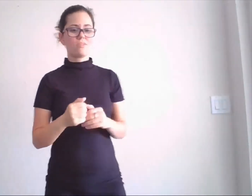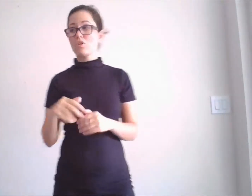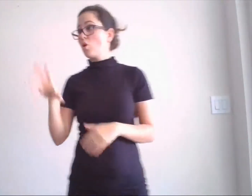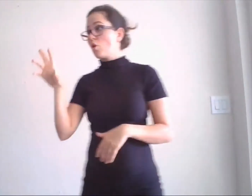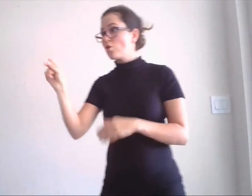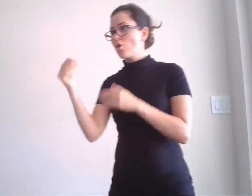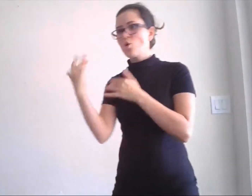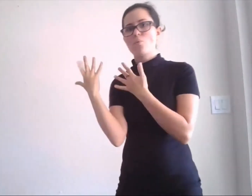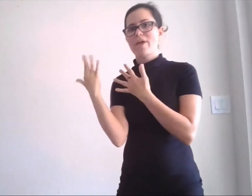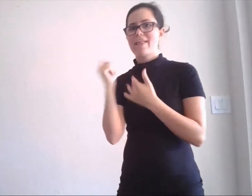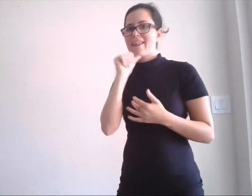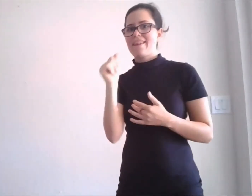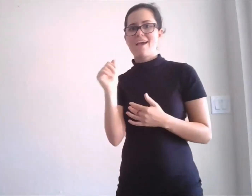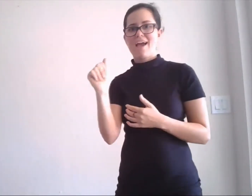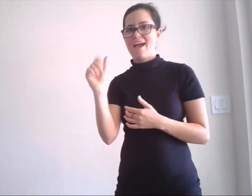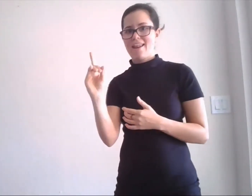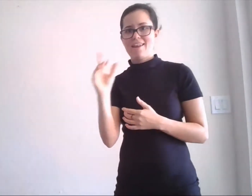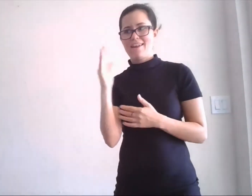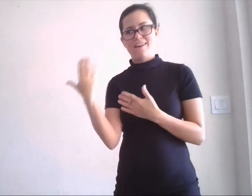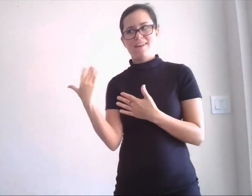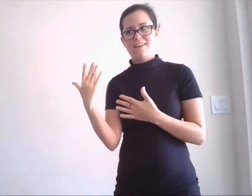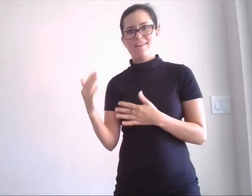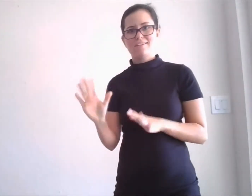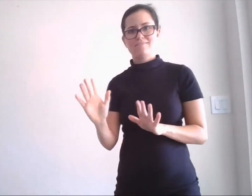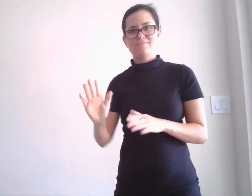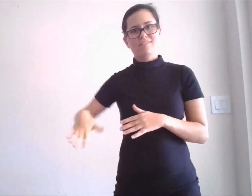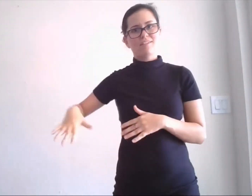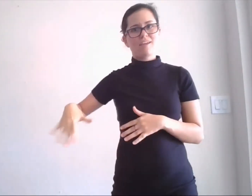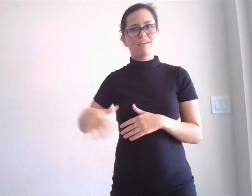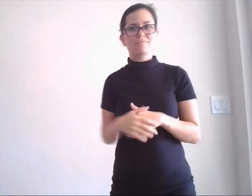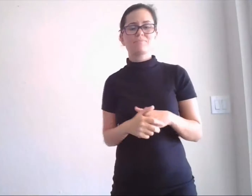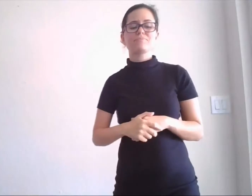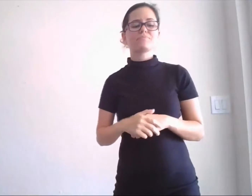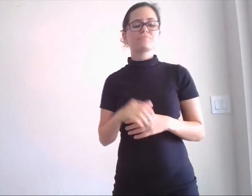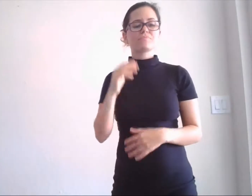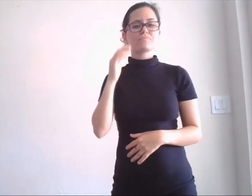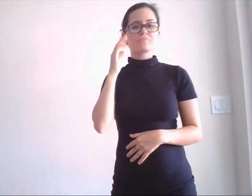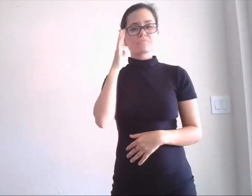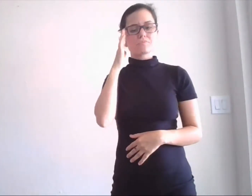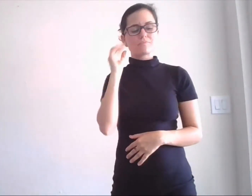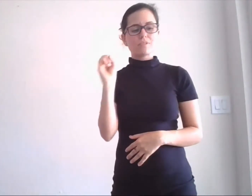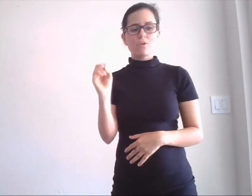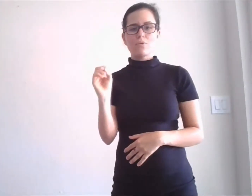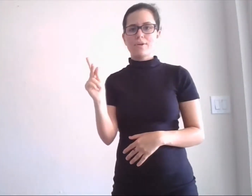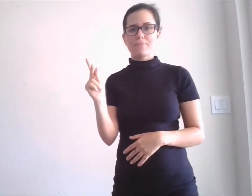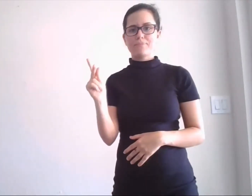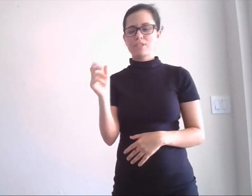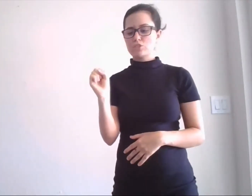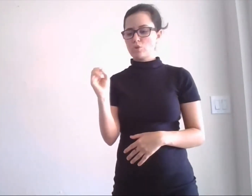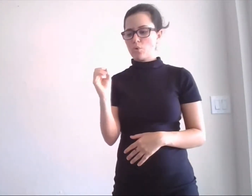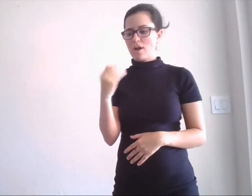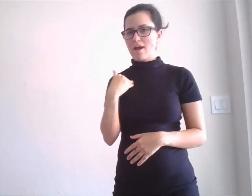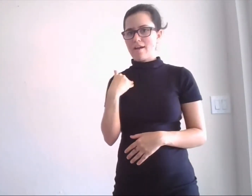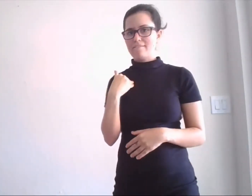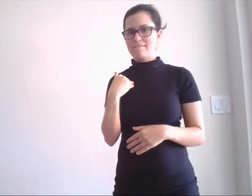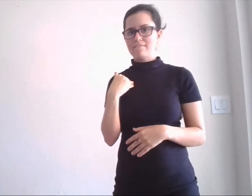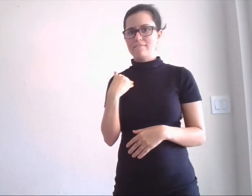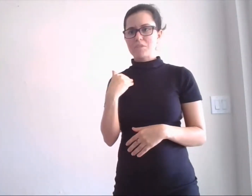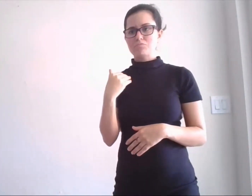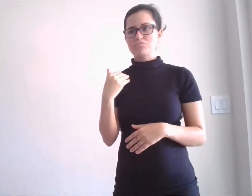You're making it sound so enticing that I'm probably would nehave come to your house. Do you remember, I've talked about